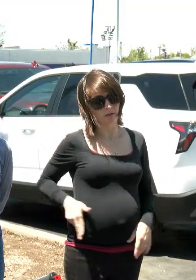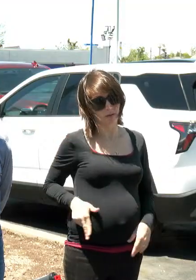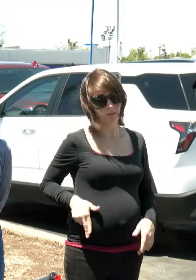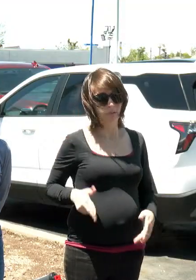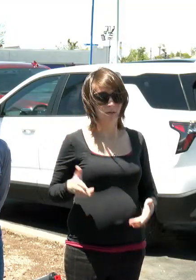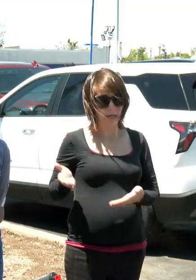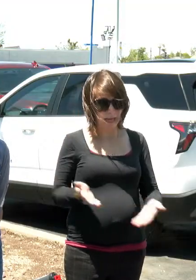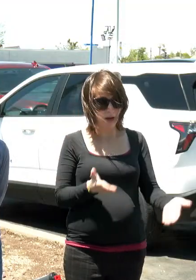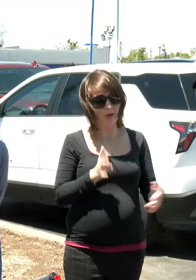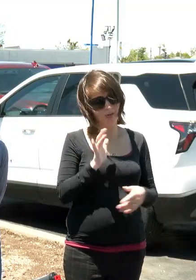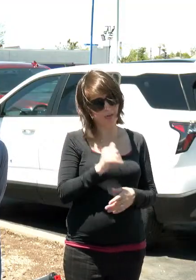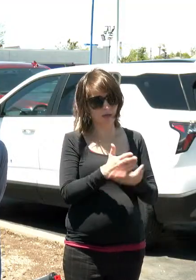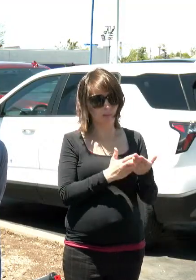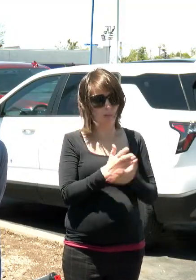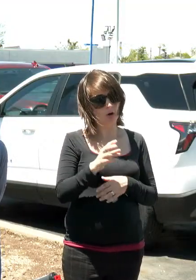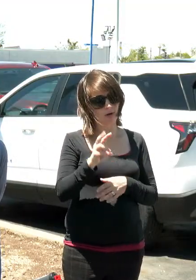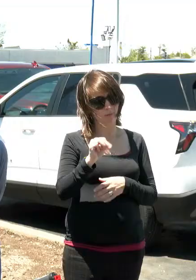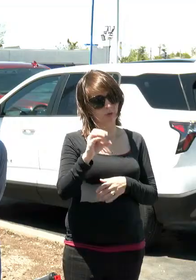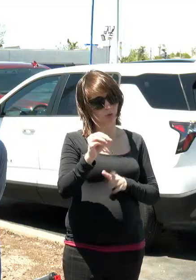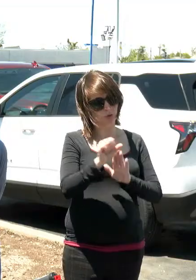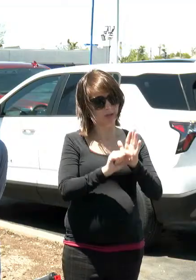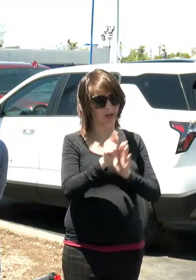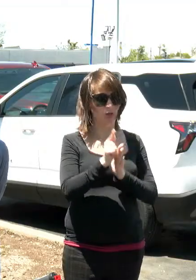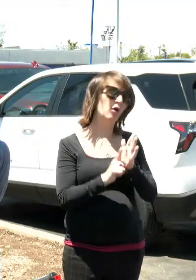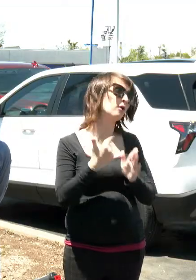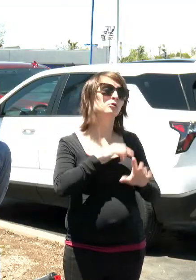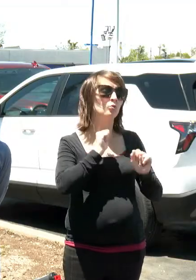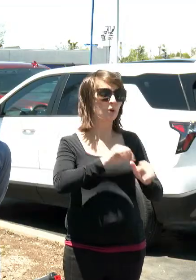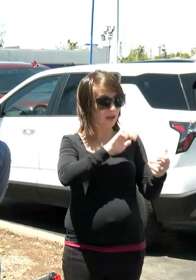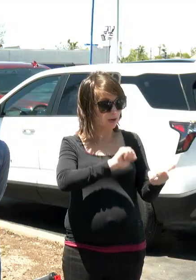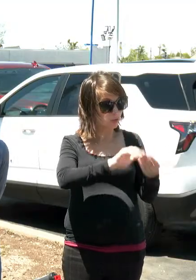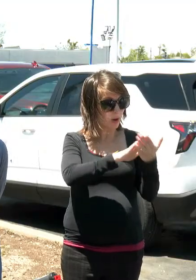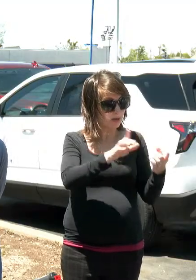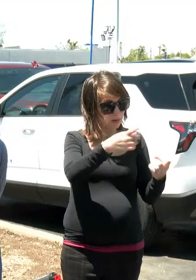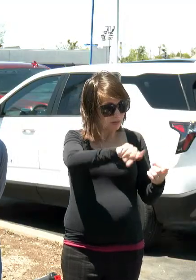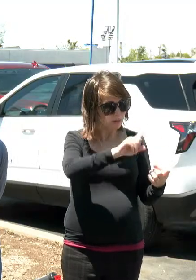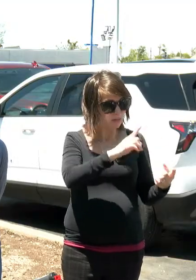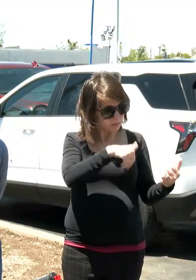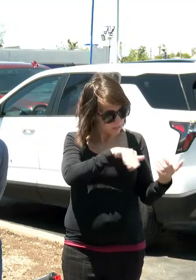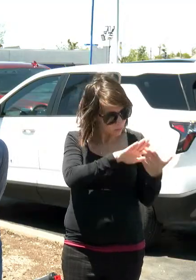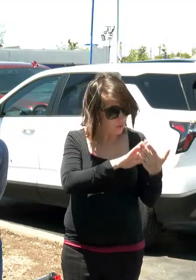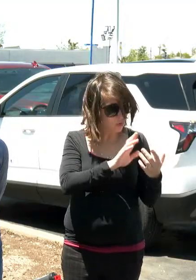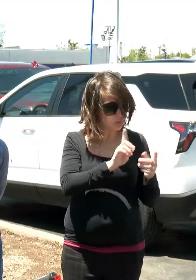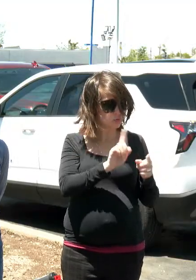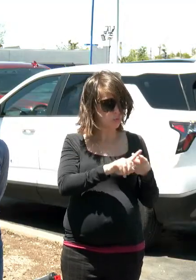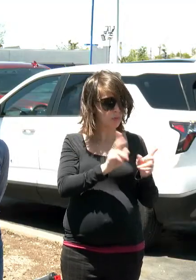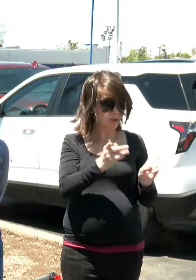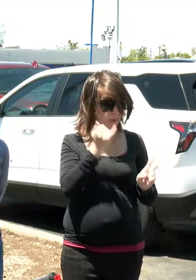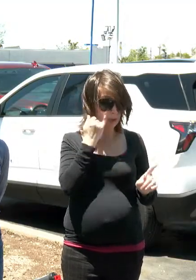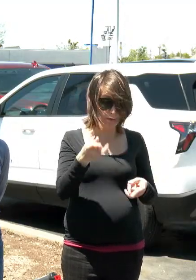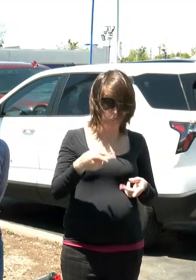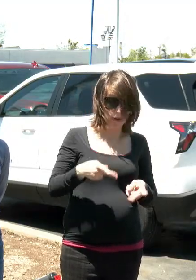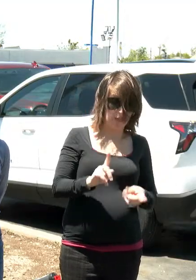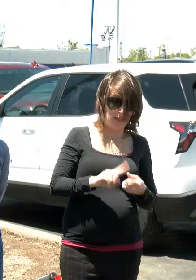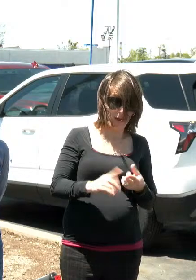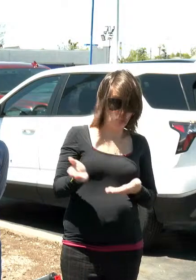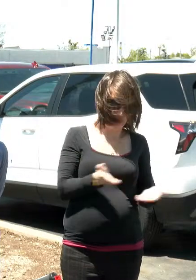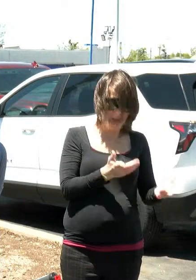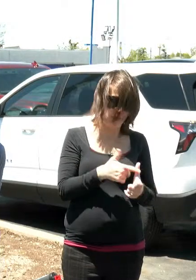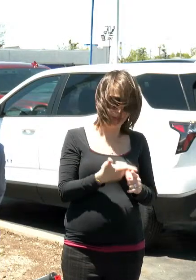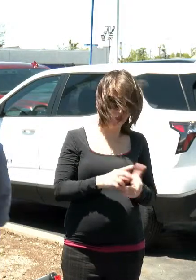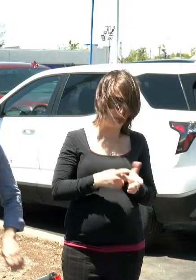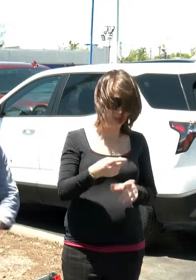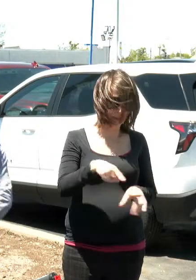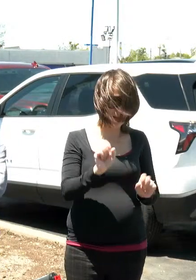law of the state of Missouri. So we can address them to approach individuals, and if they're allowed to carry, they can carry. But